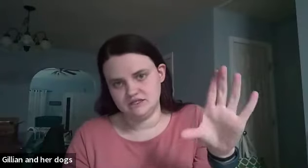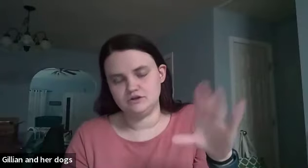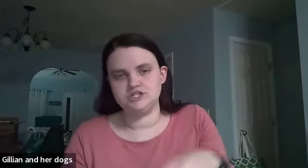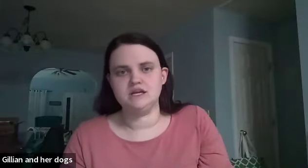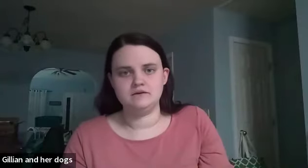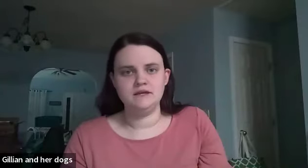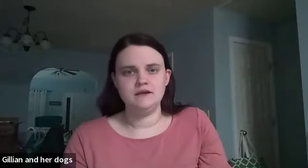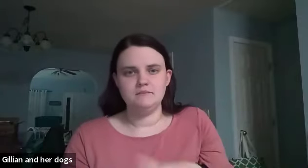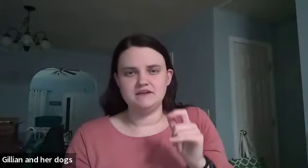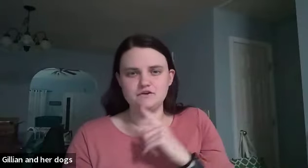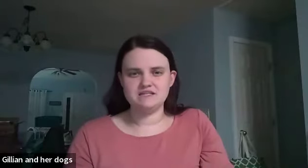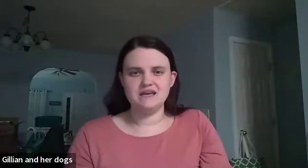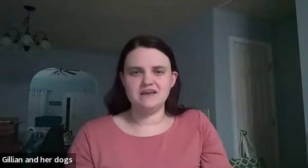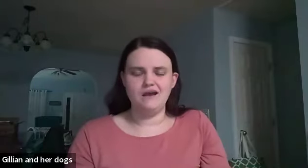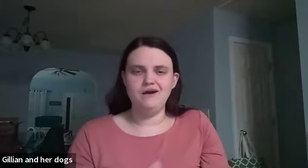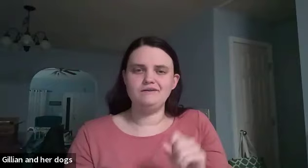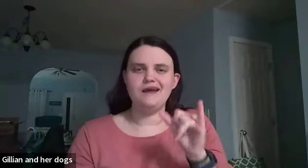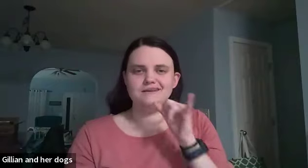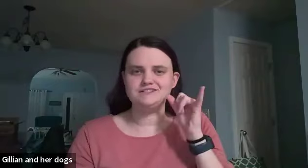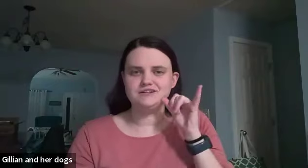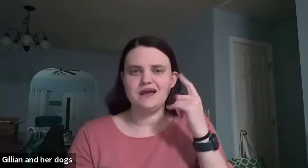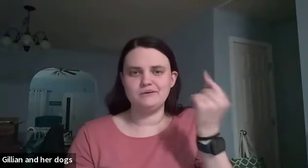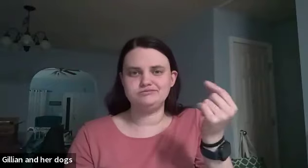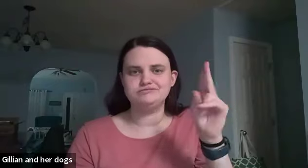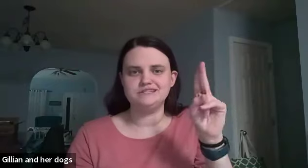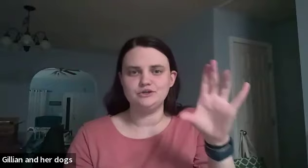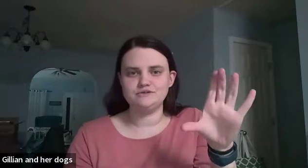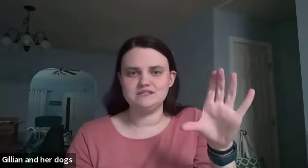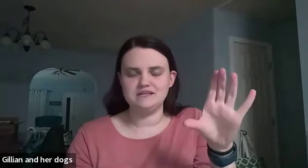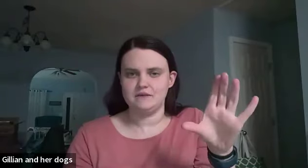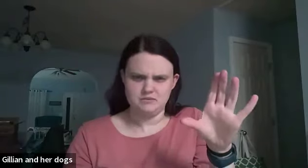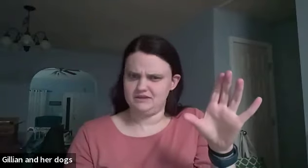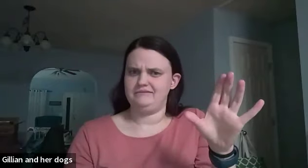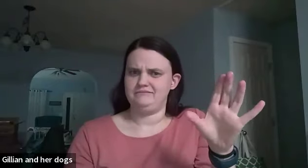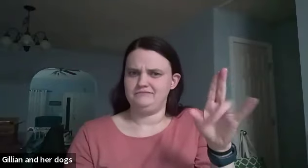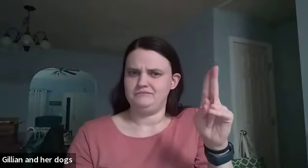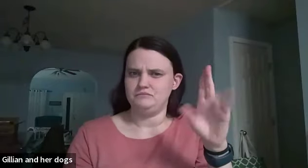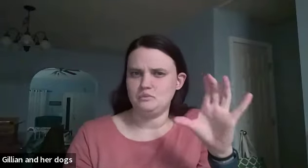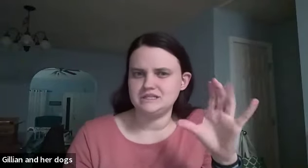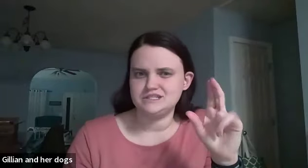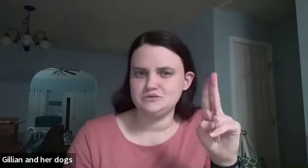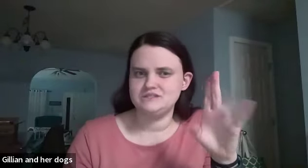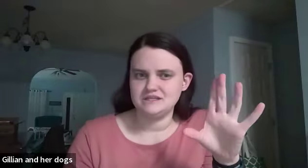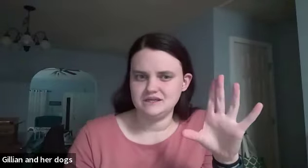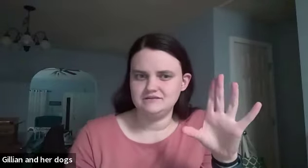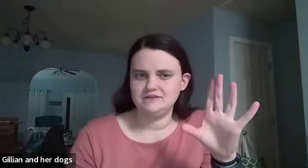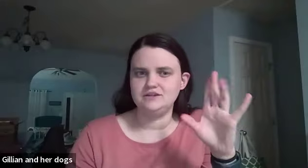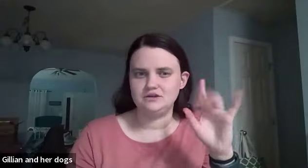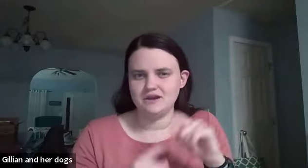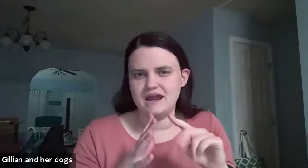UC, urgent care. But if you're saying, oh yeah, yesterday I went to UC, they may be like, what's UC? You kind of